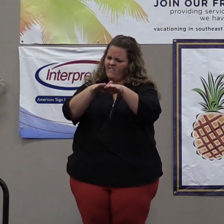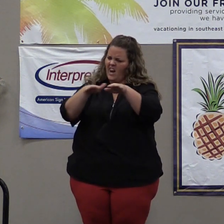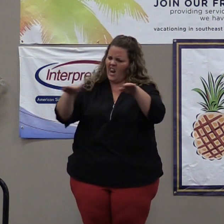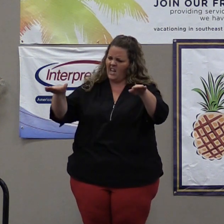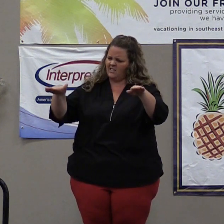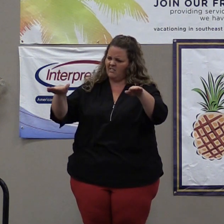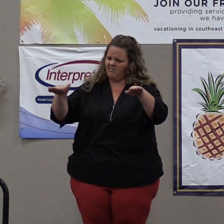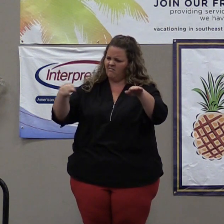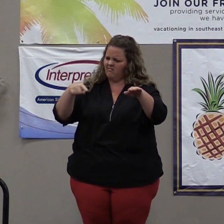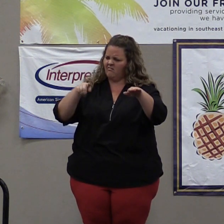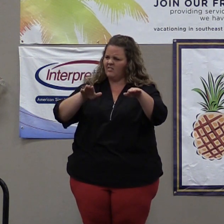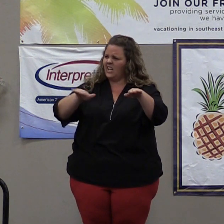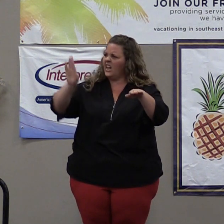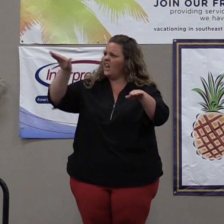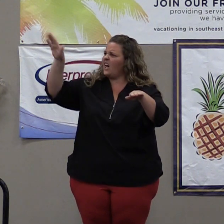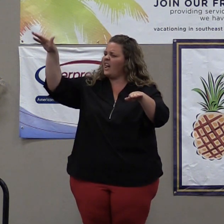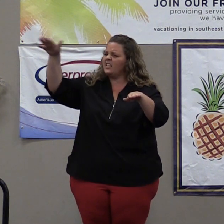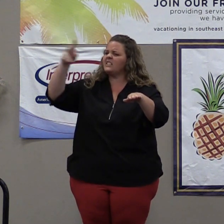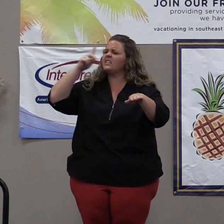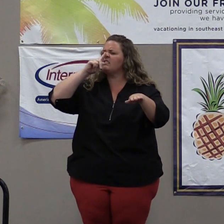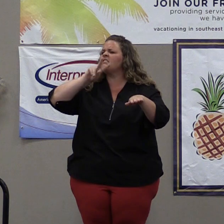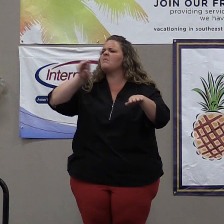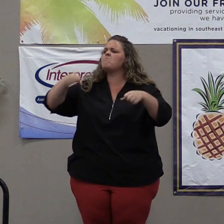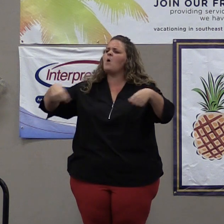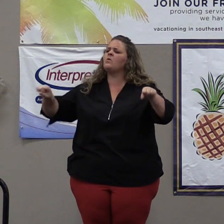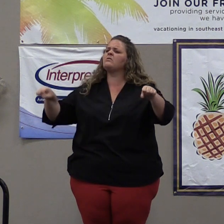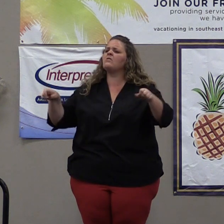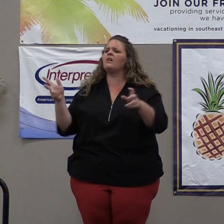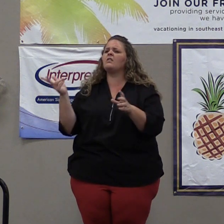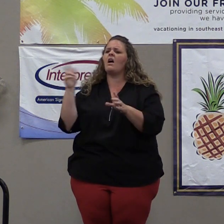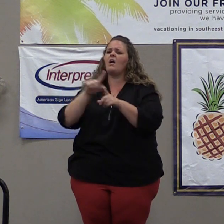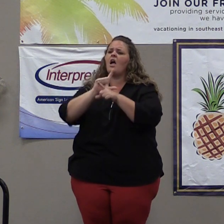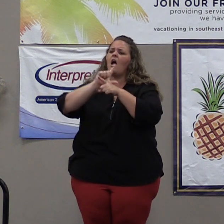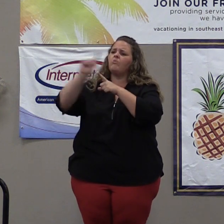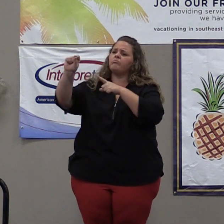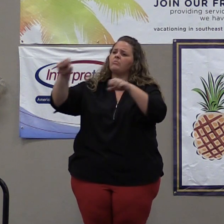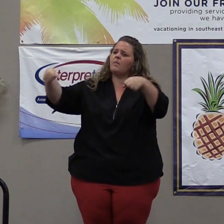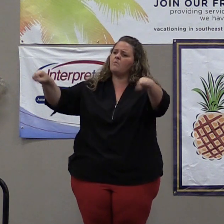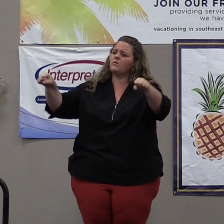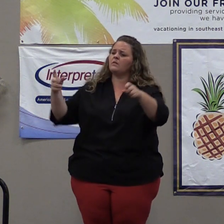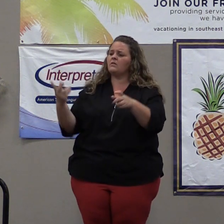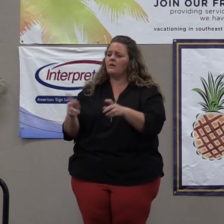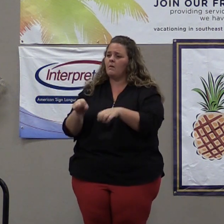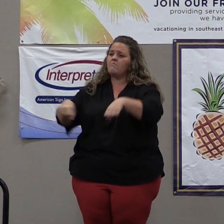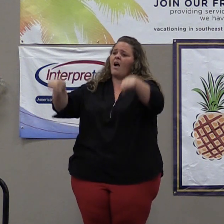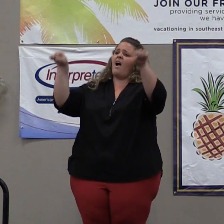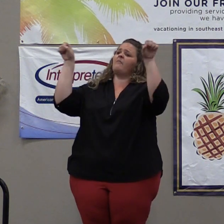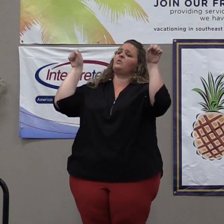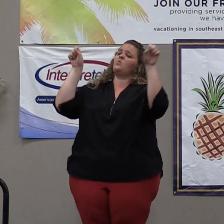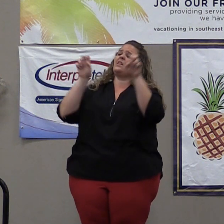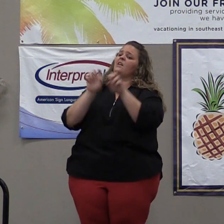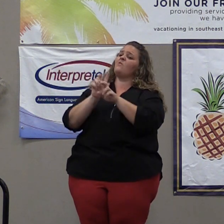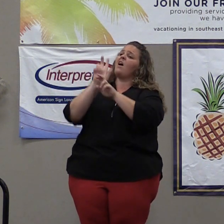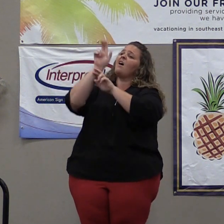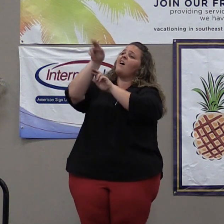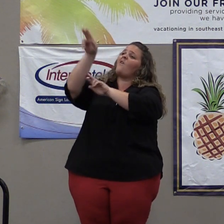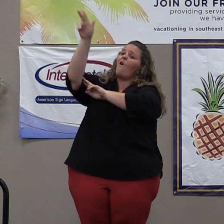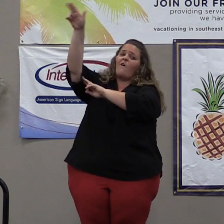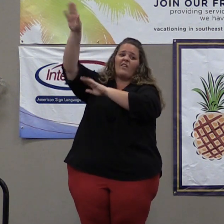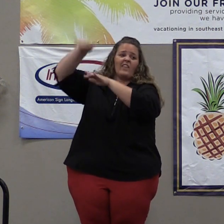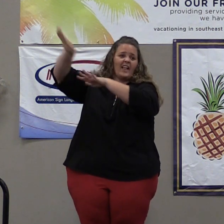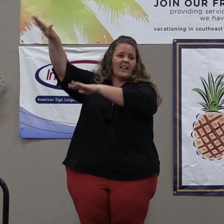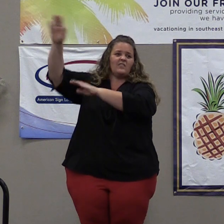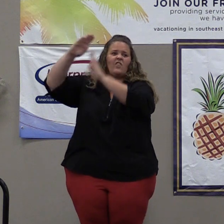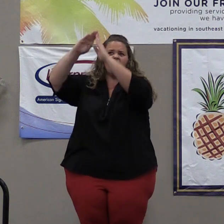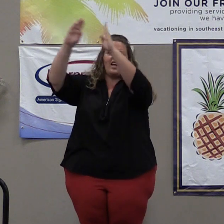It happens to be a bunch of hills. He gets on a motorcycle, takes off on the motorcycle, hops a wheelie, rides over the hills. There's